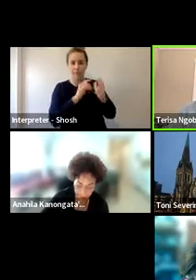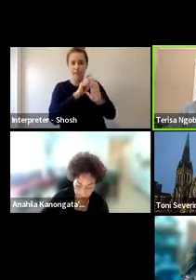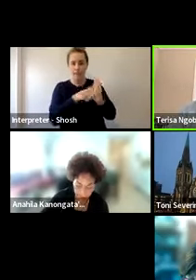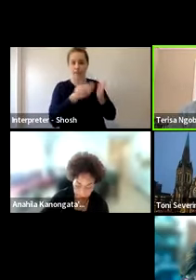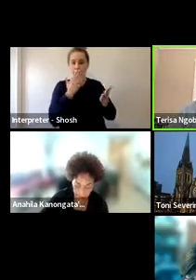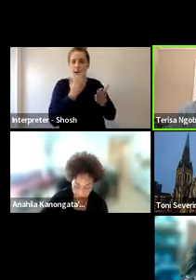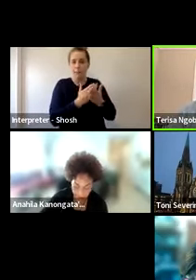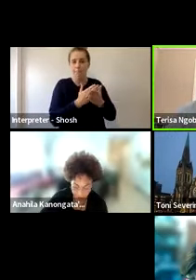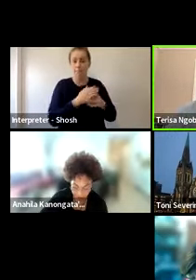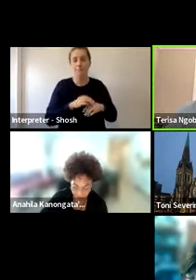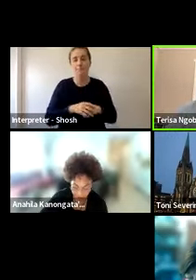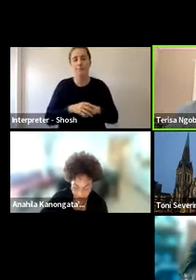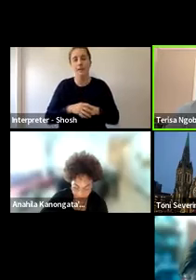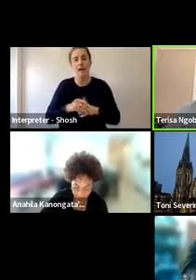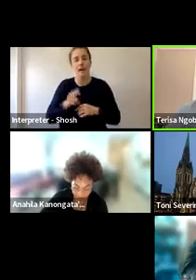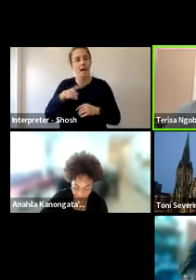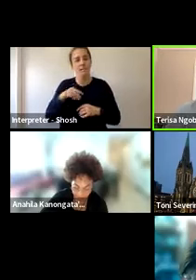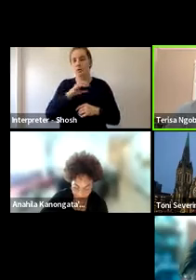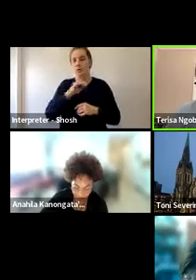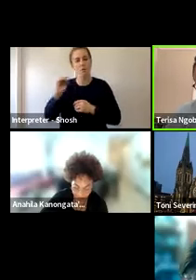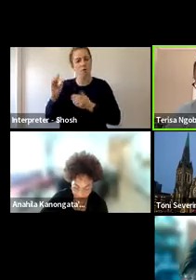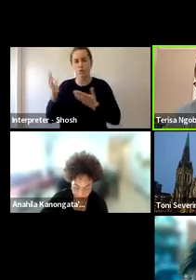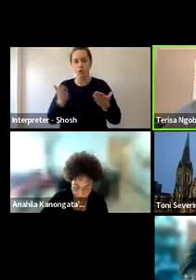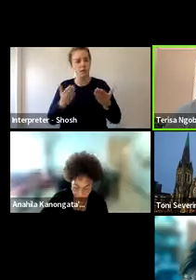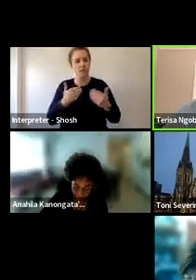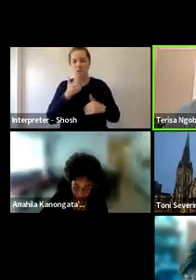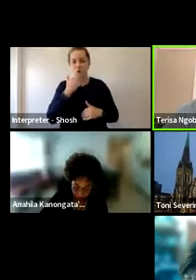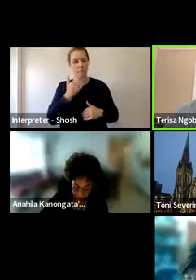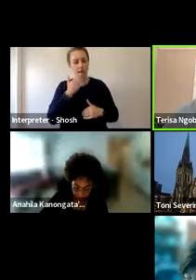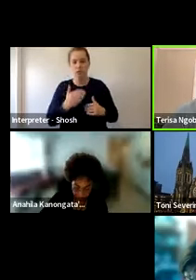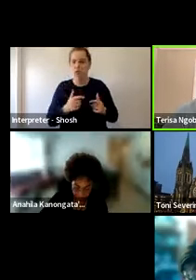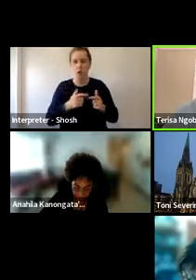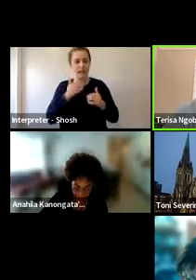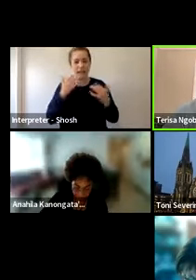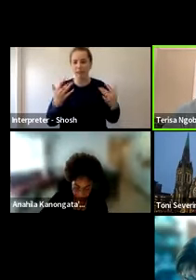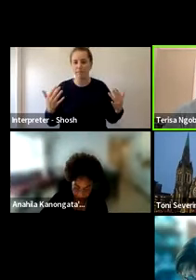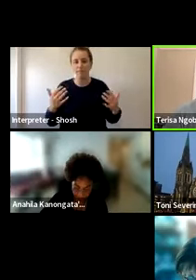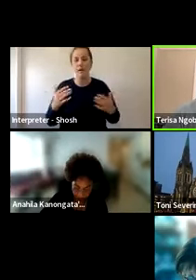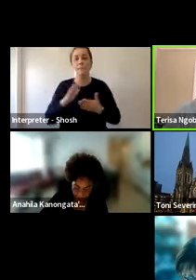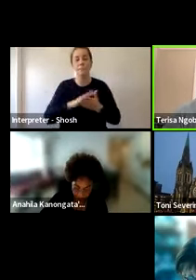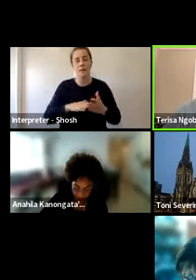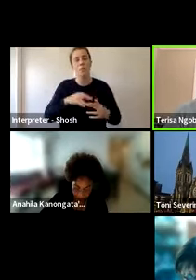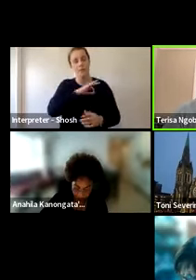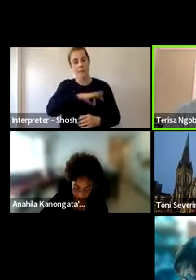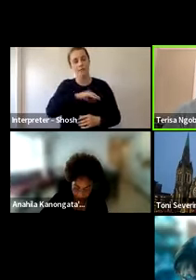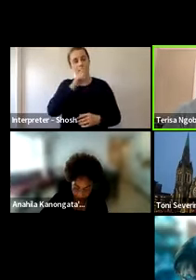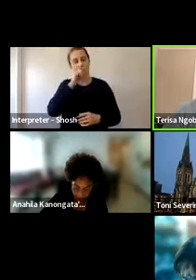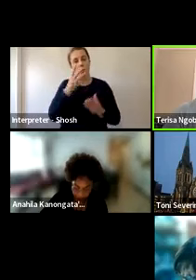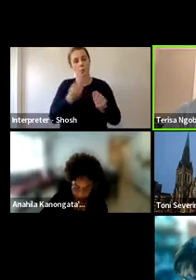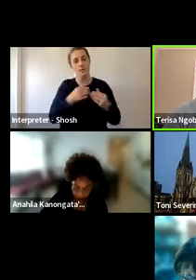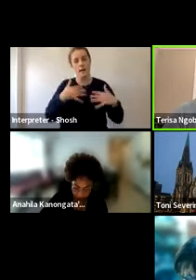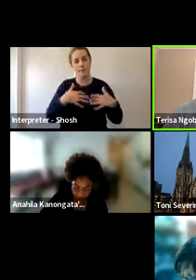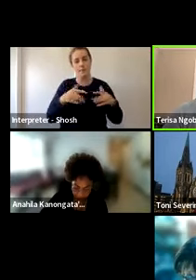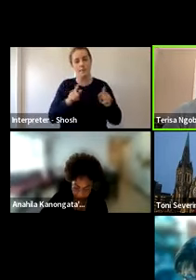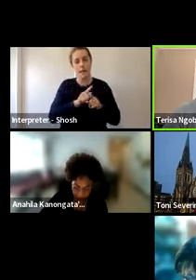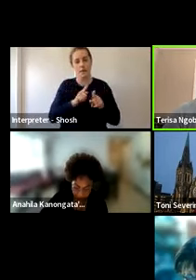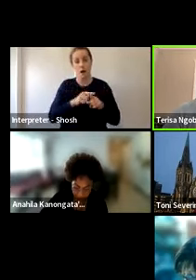and given the lack of services, that would be again a benefit to people with epilepsy. I am